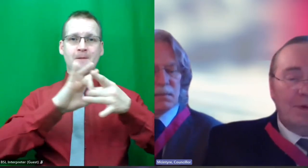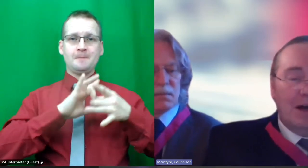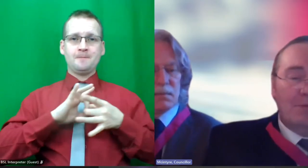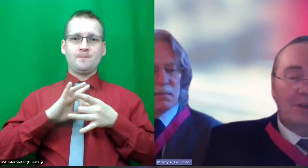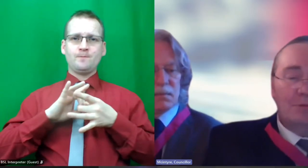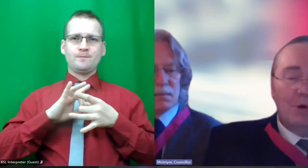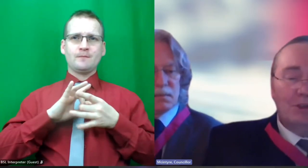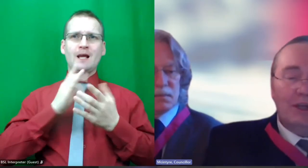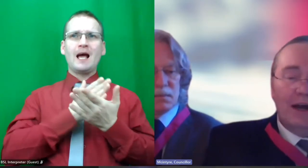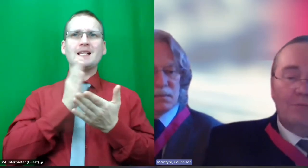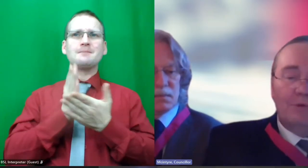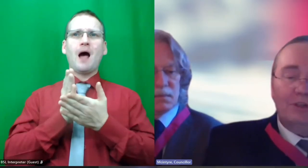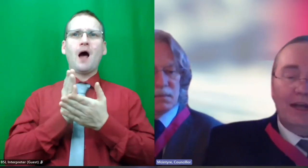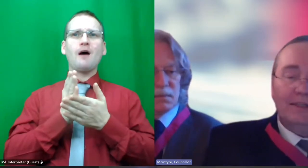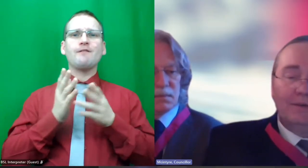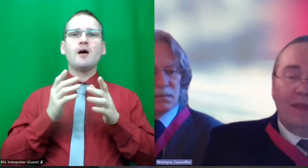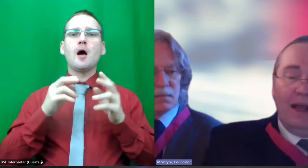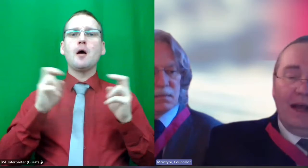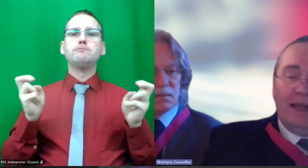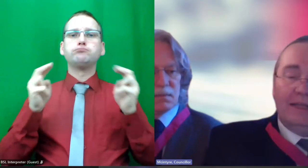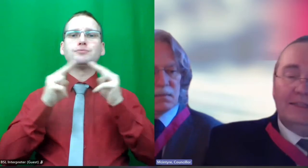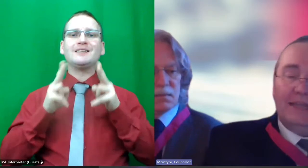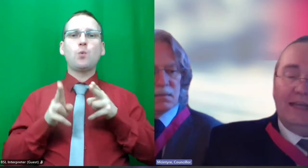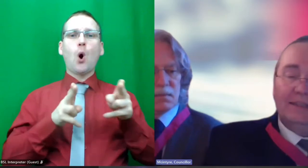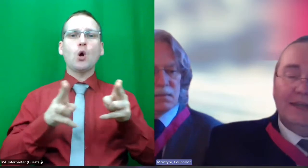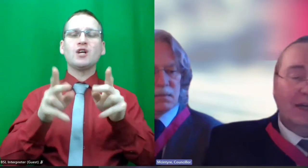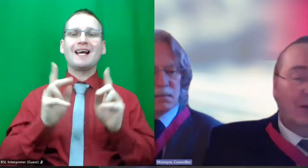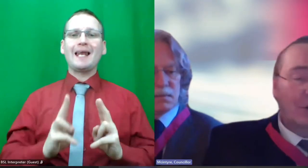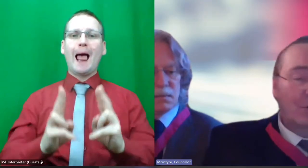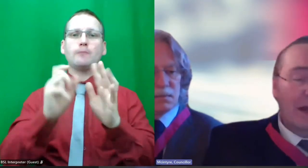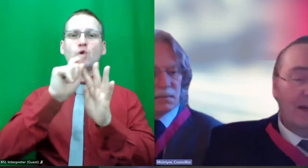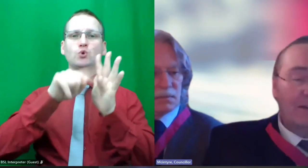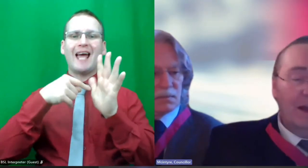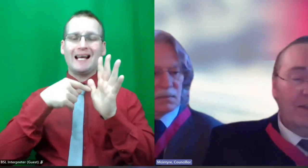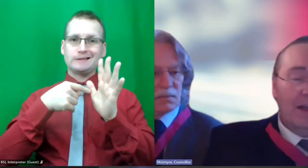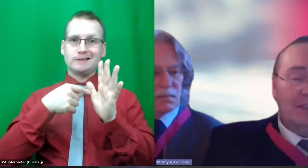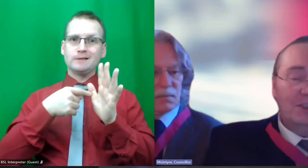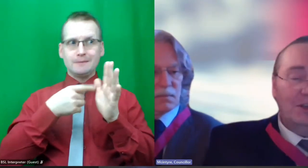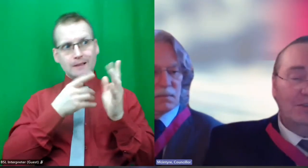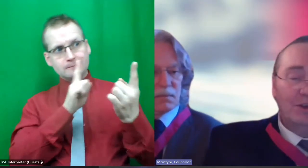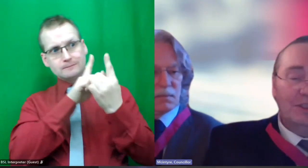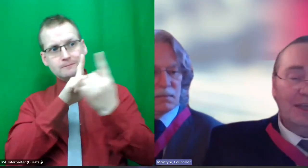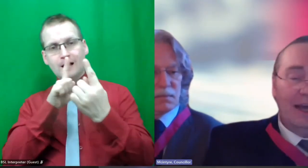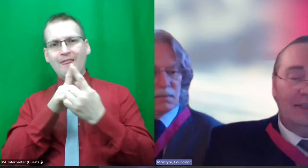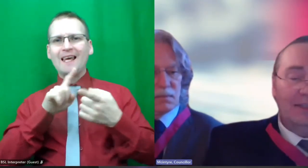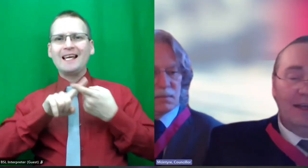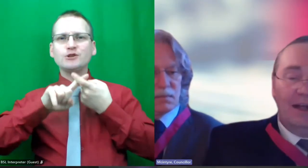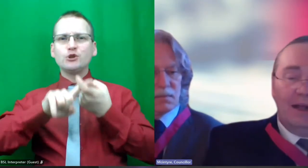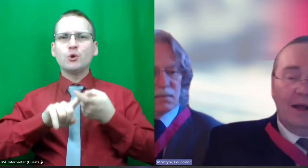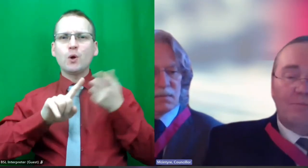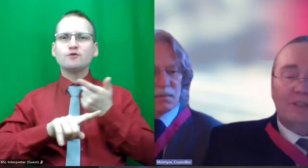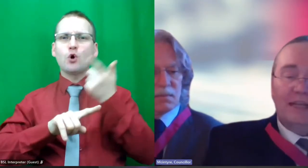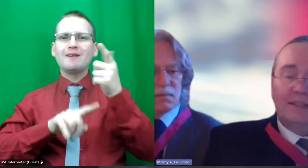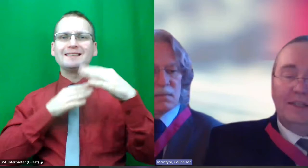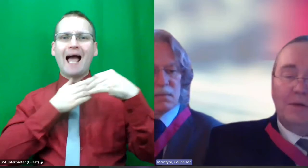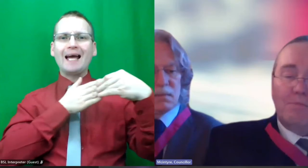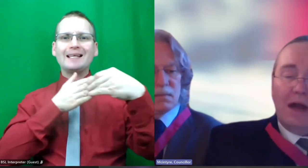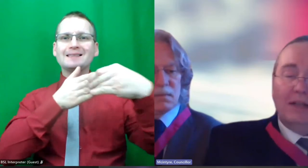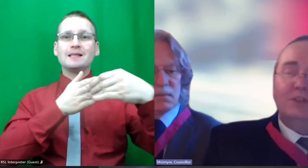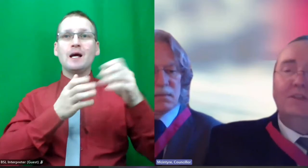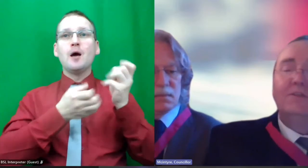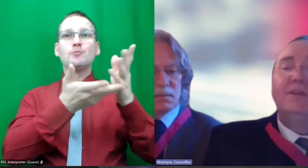As part of the Bridgewater Canal Project, I entertained and along with the Institute of Tourist Guides, presented